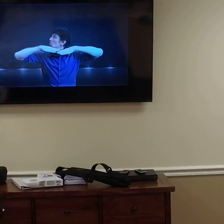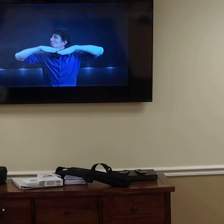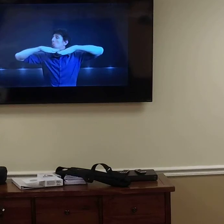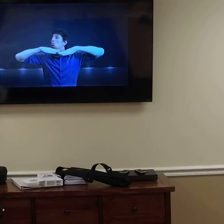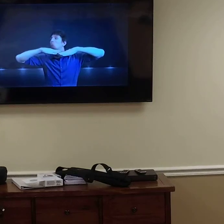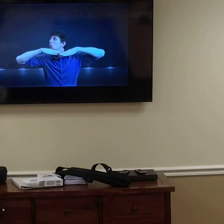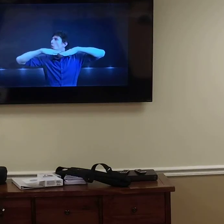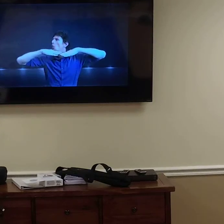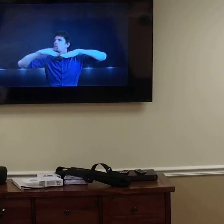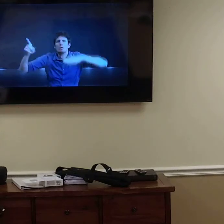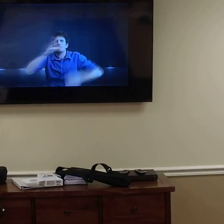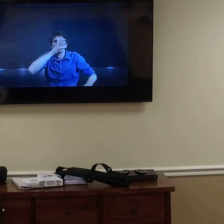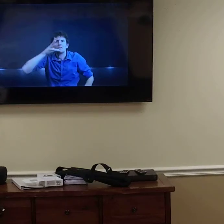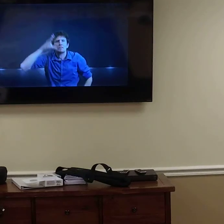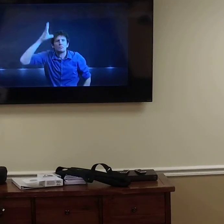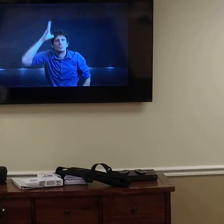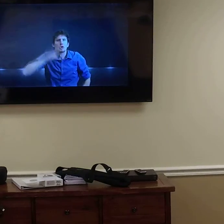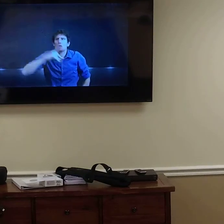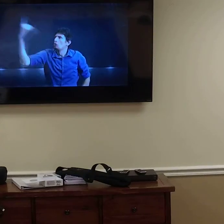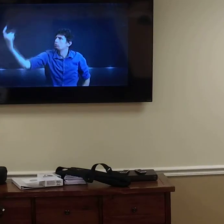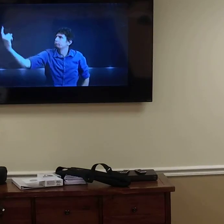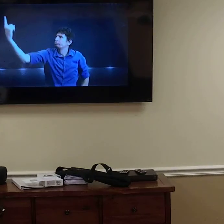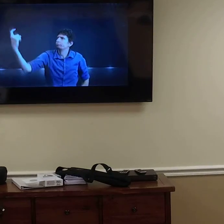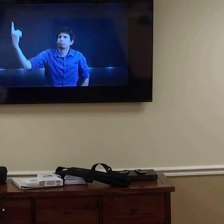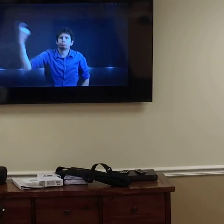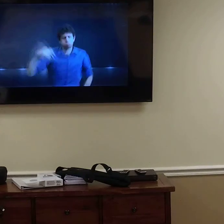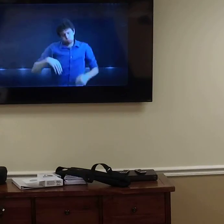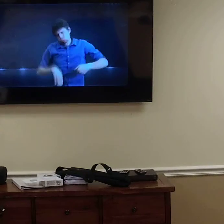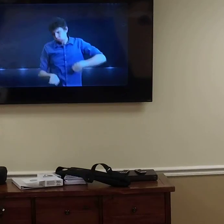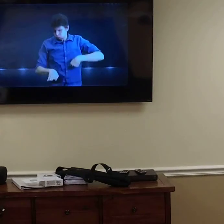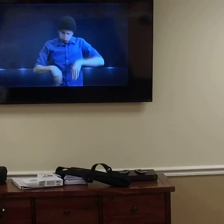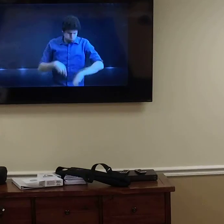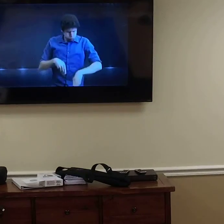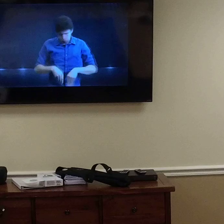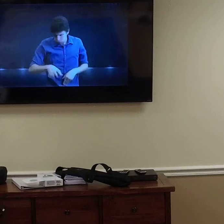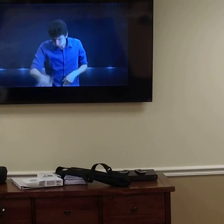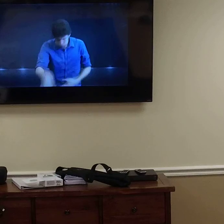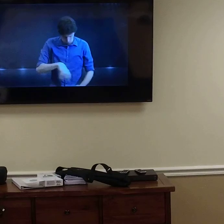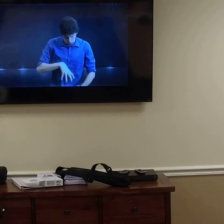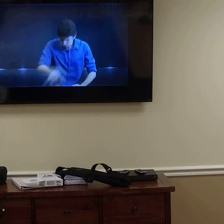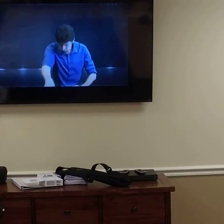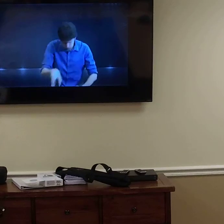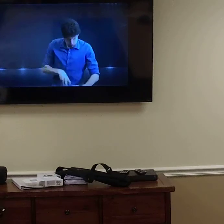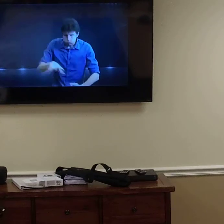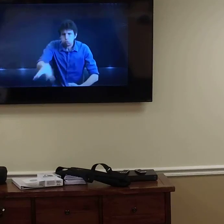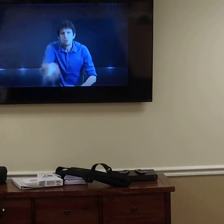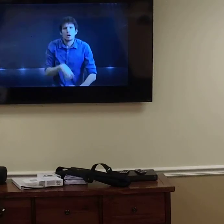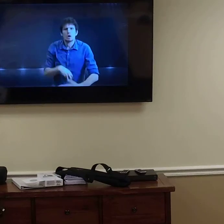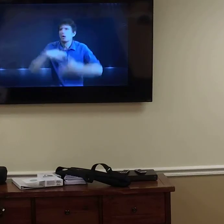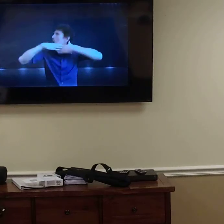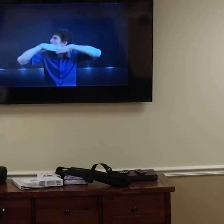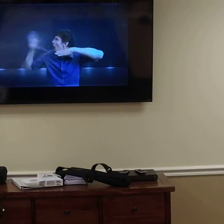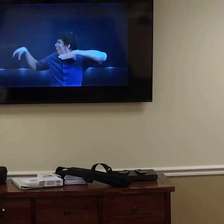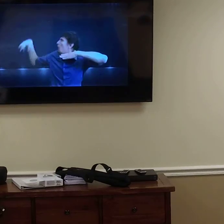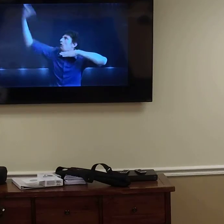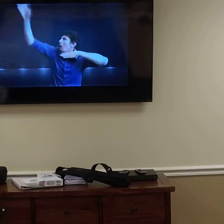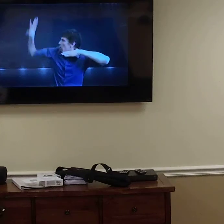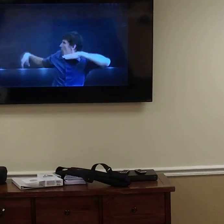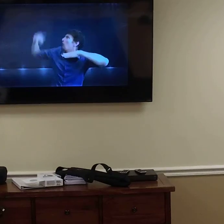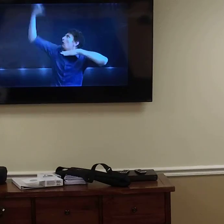left. Hey, look, here comes a man on the farm. He's walking along, picking up the eggs. Notice the classifier has his feet